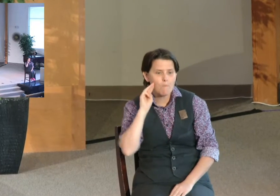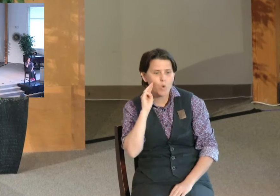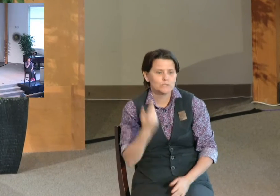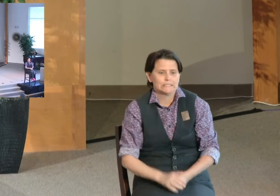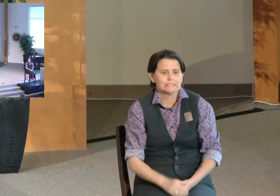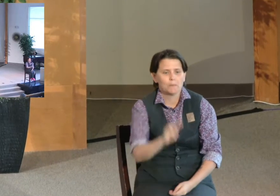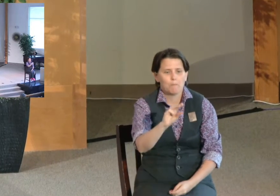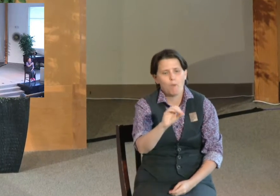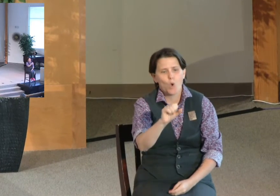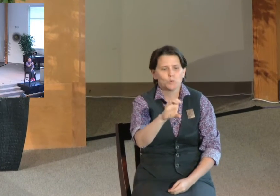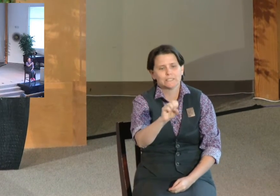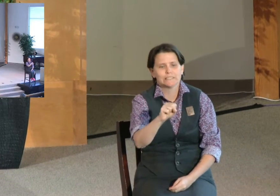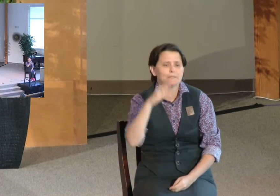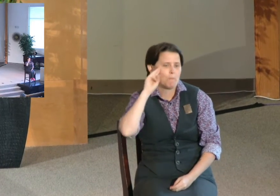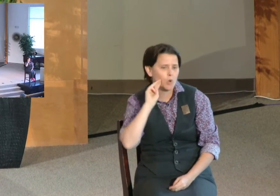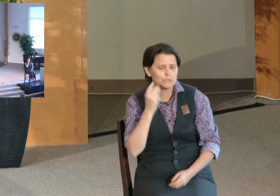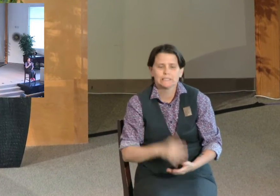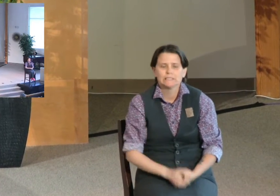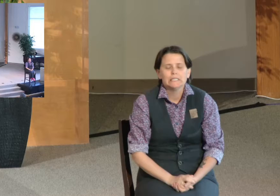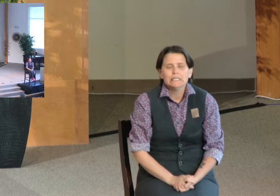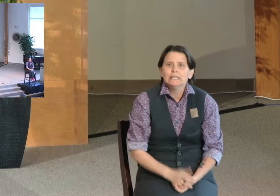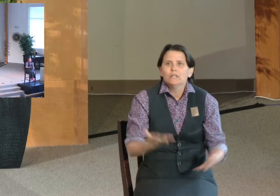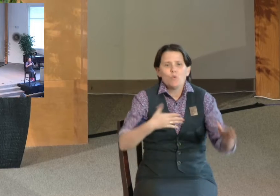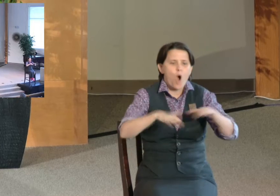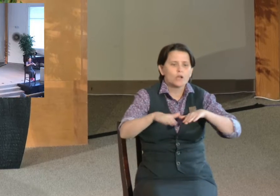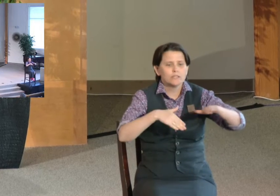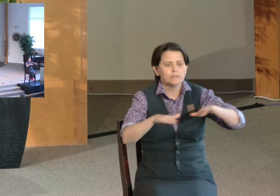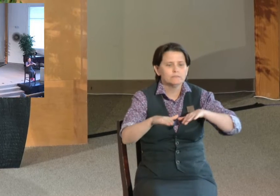his wife Zipporah behind. She's like,